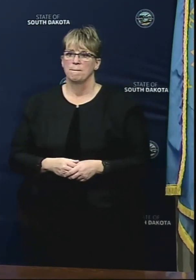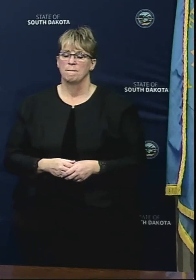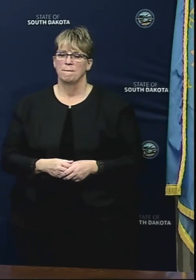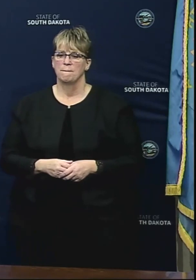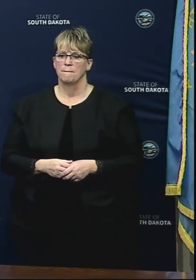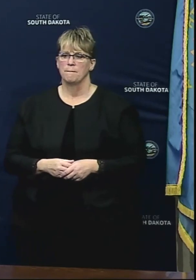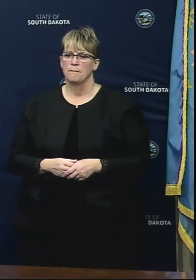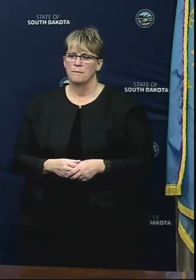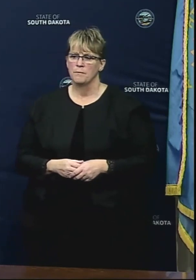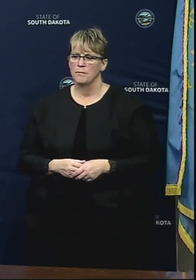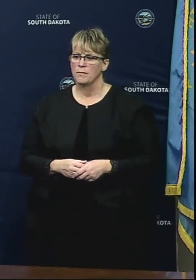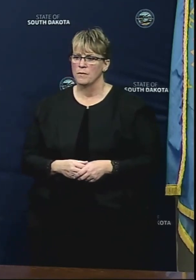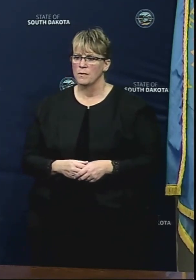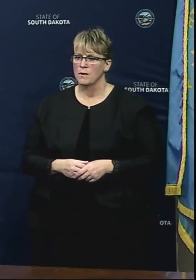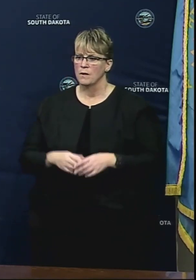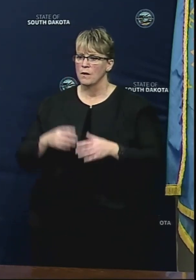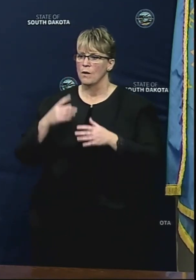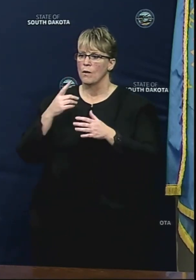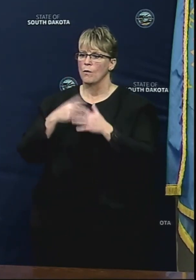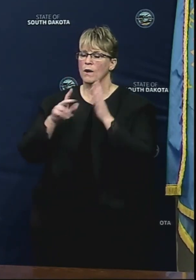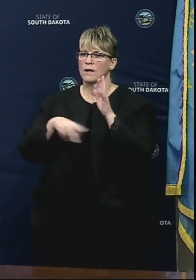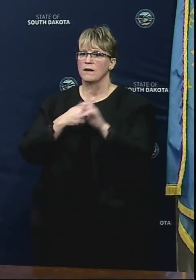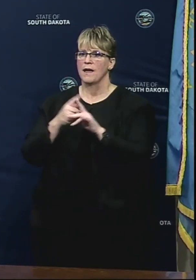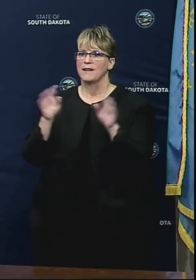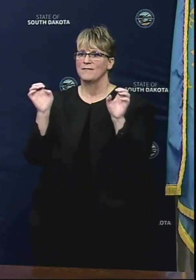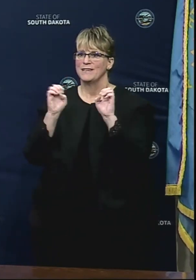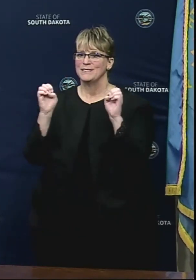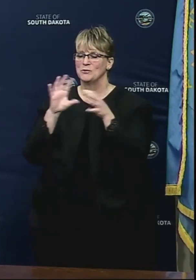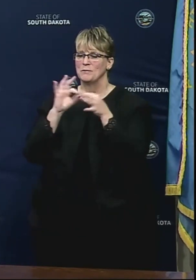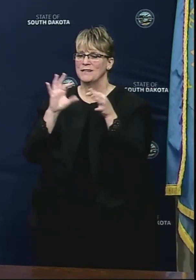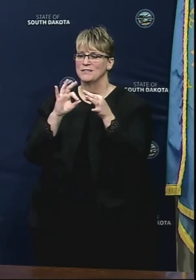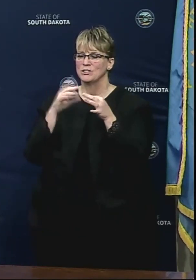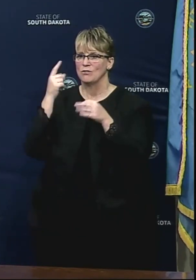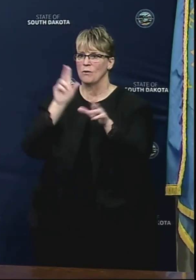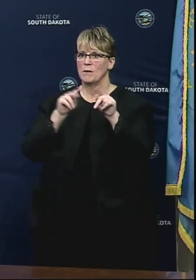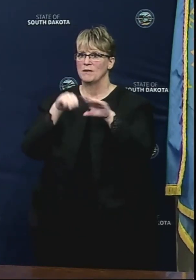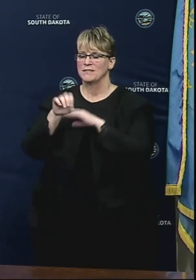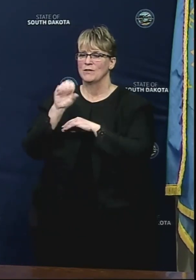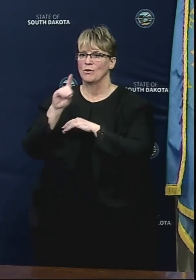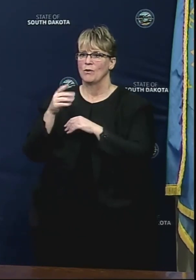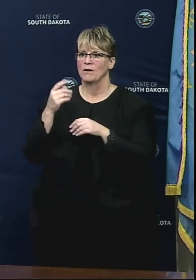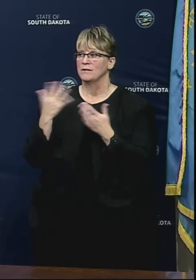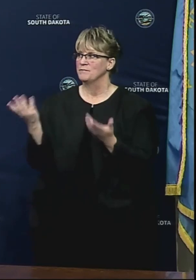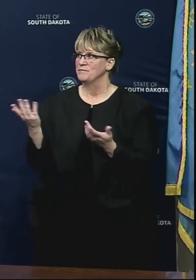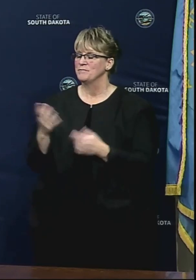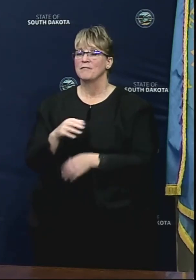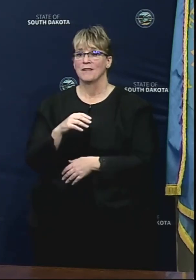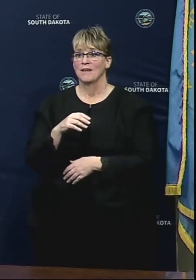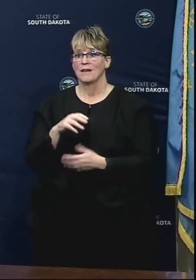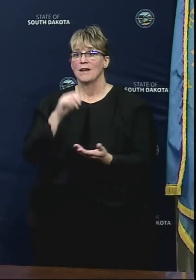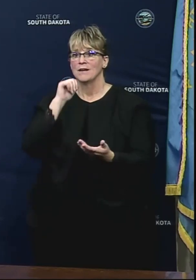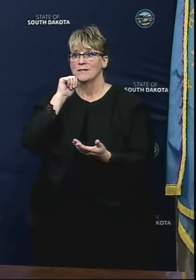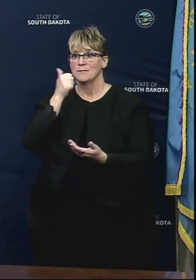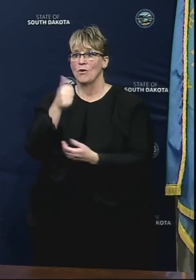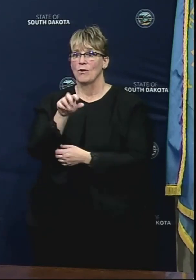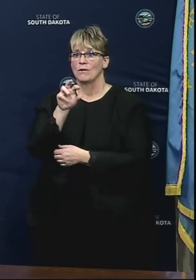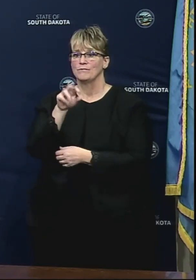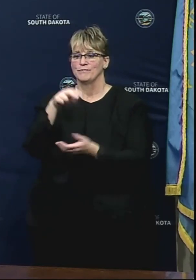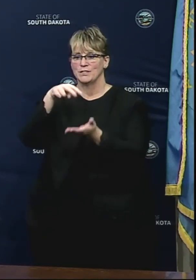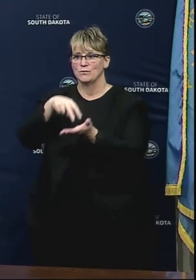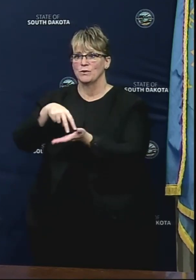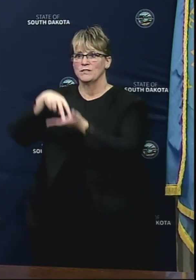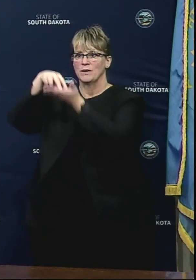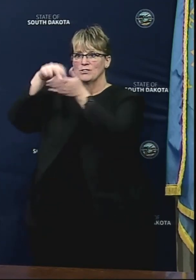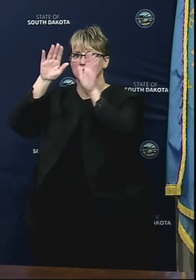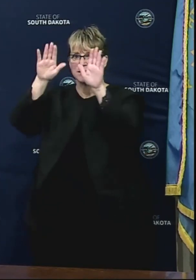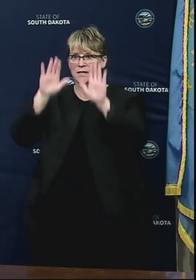What kind of an Easter message would you like to give us here in South Dakota? And tomorrow is Resurrection Sunday. It's